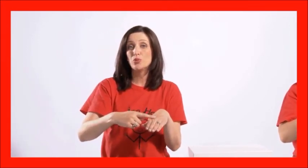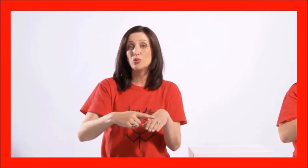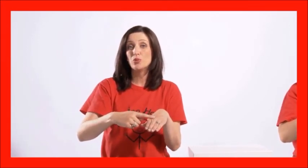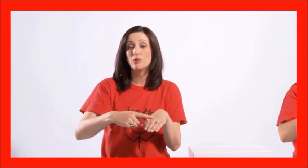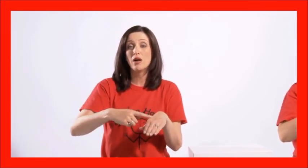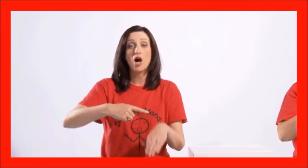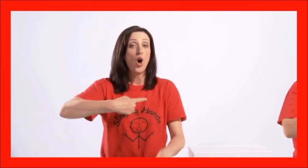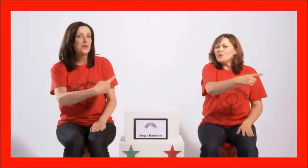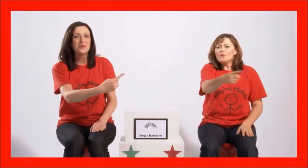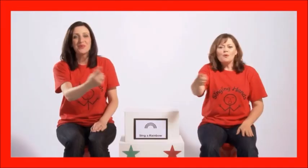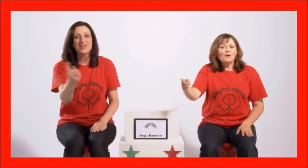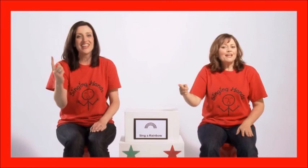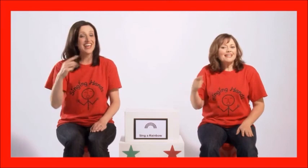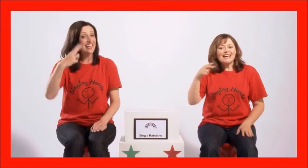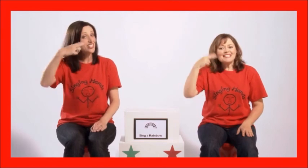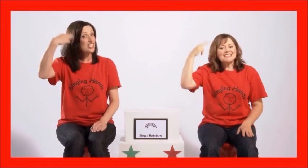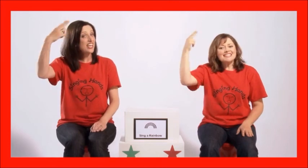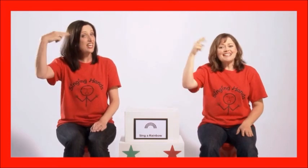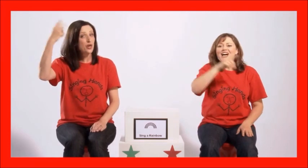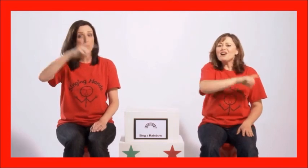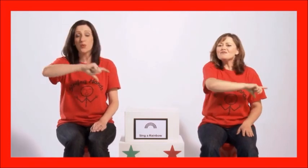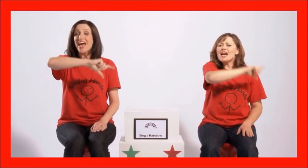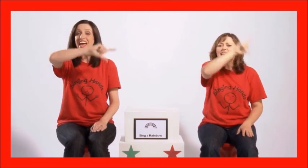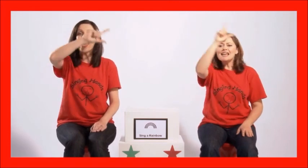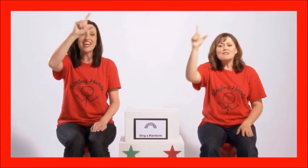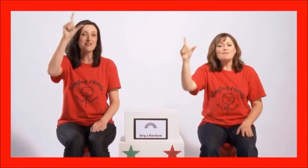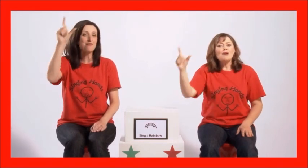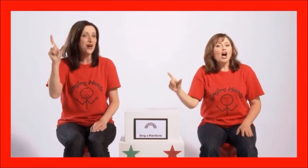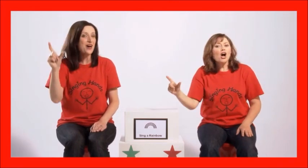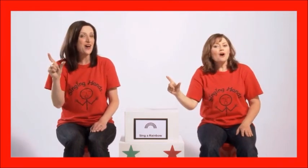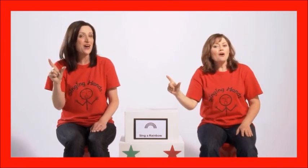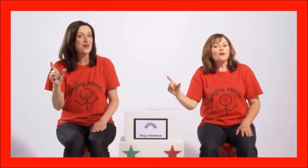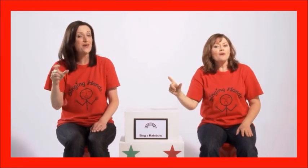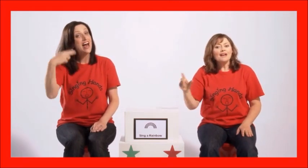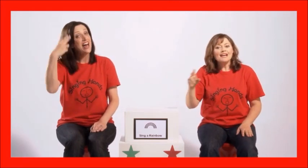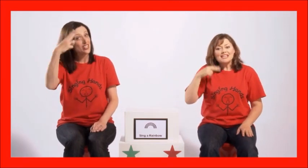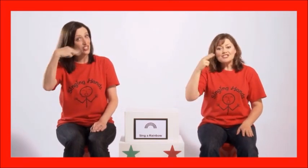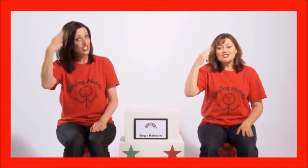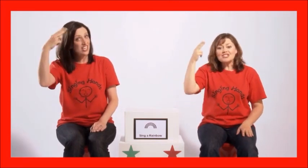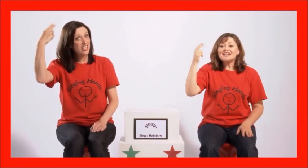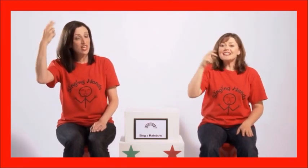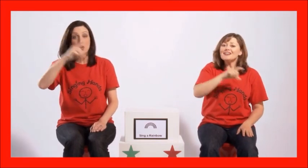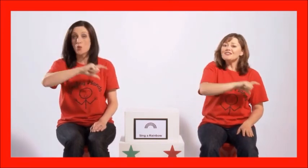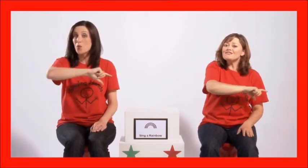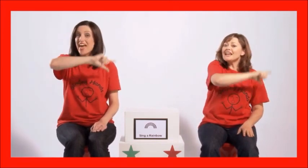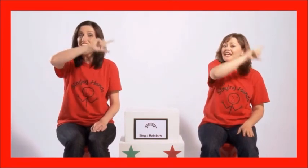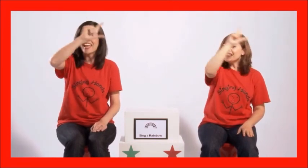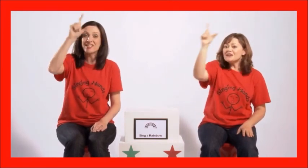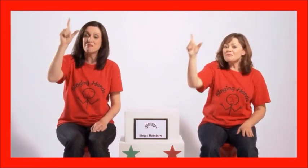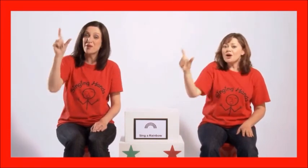We can sing a rainbow, sing a rainbow,